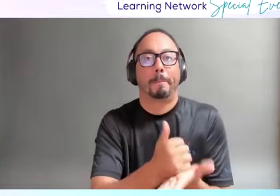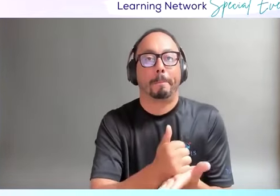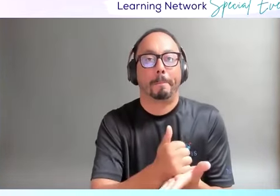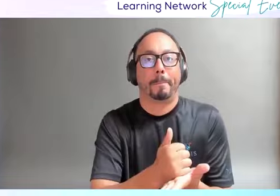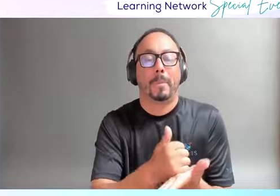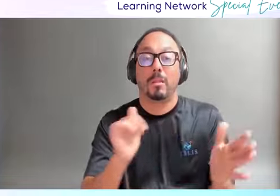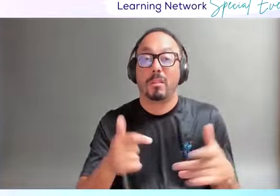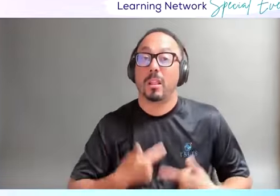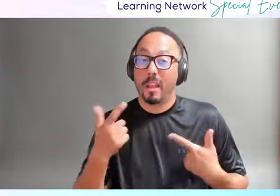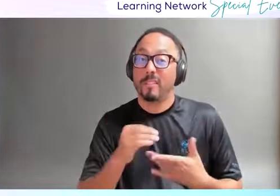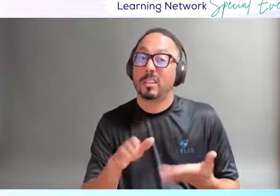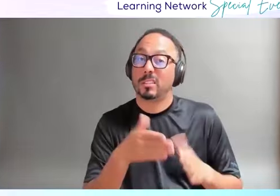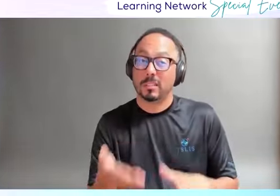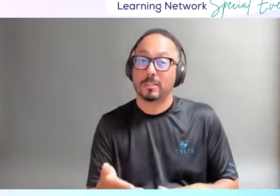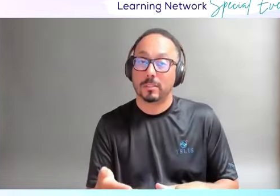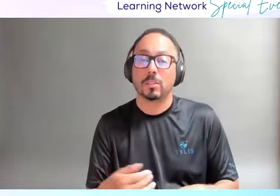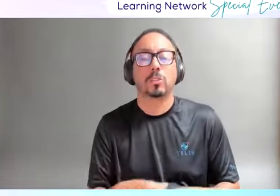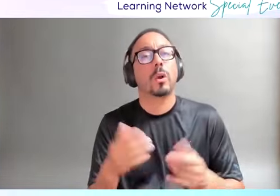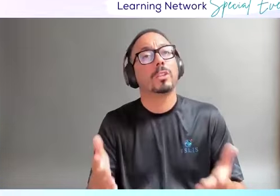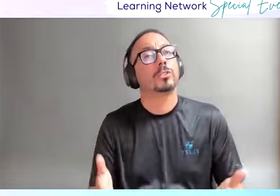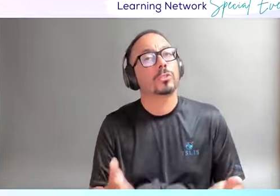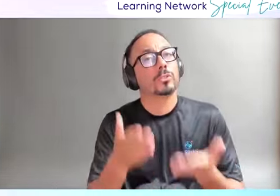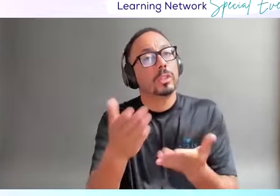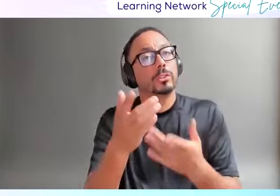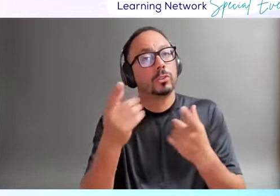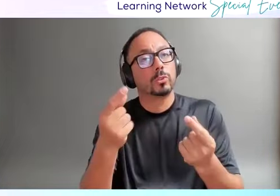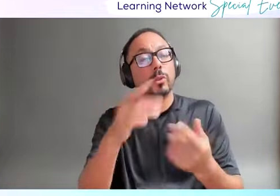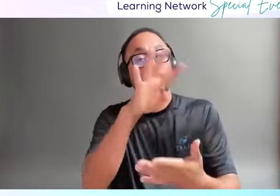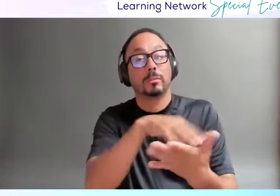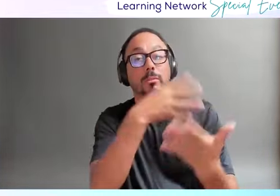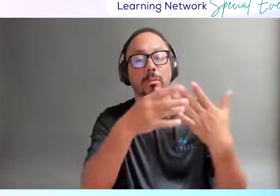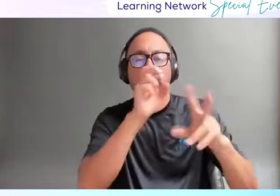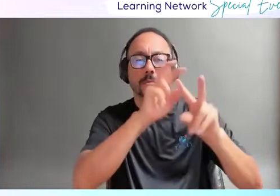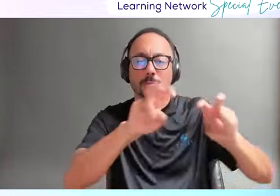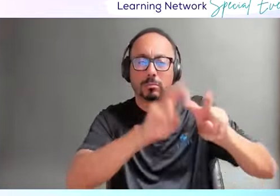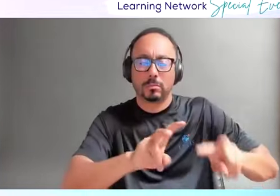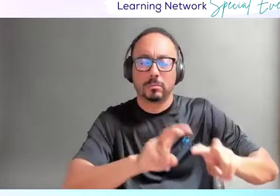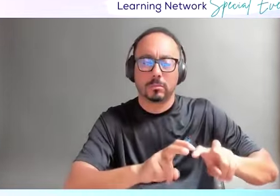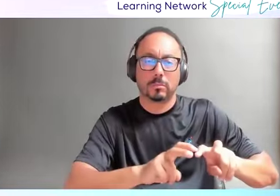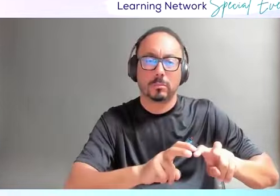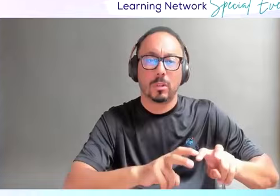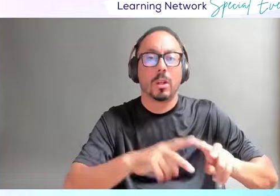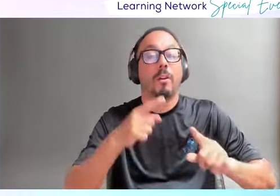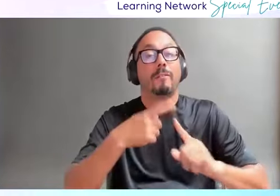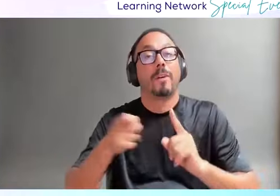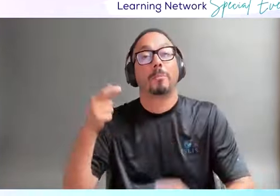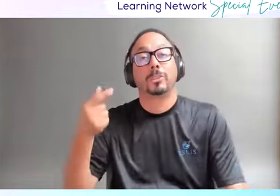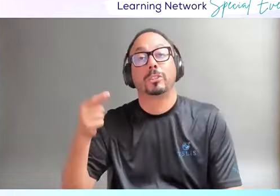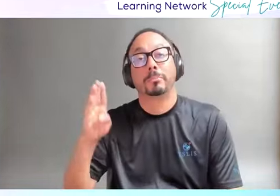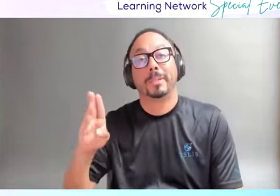working through a diagram like this with respect to responding from the GBV sector. There are women who are not ready to